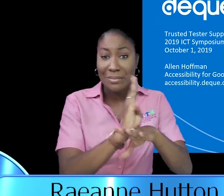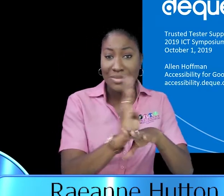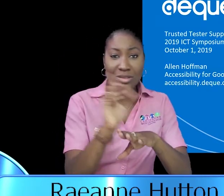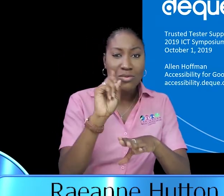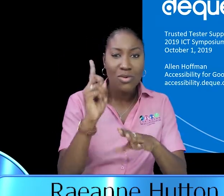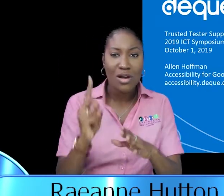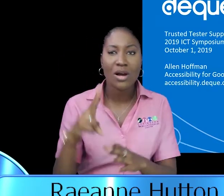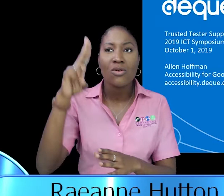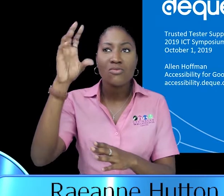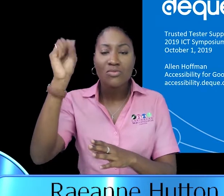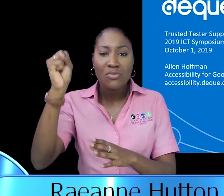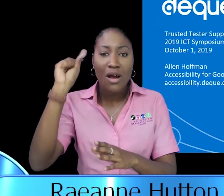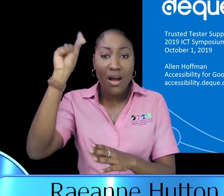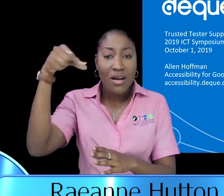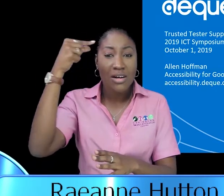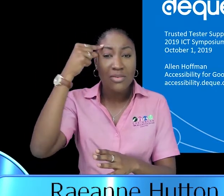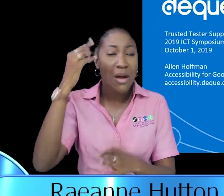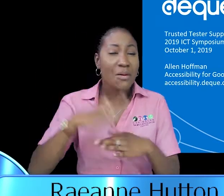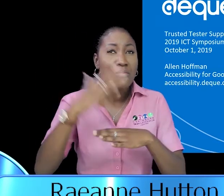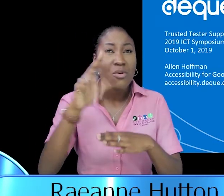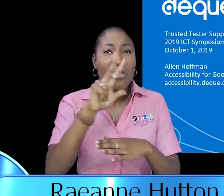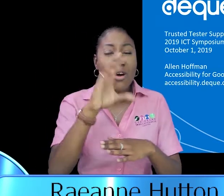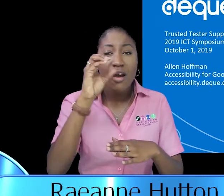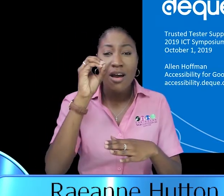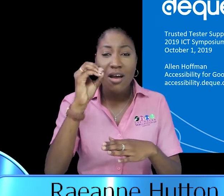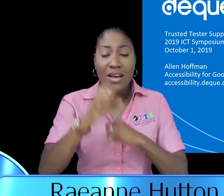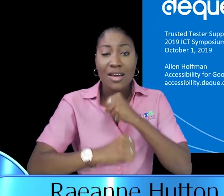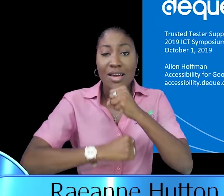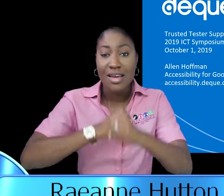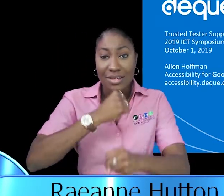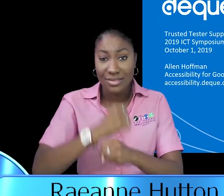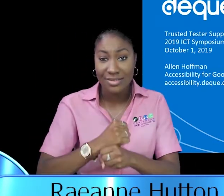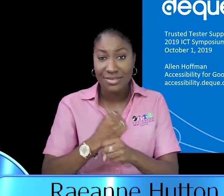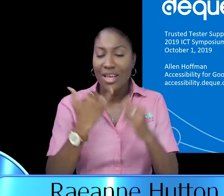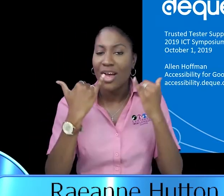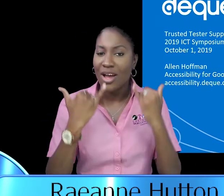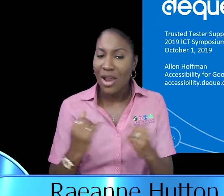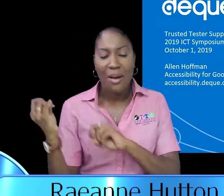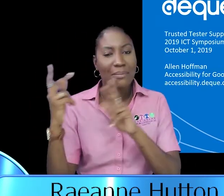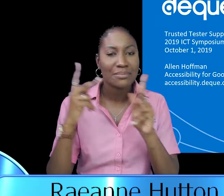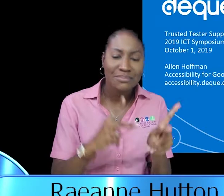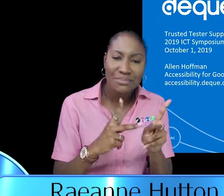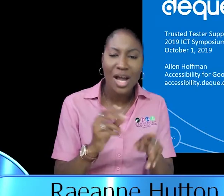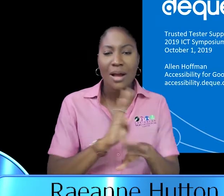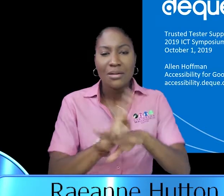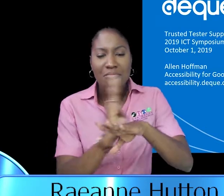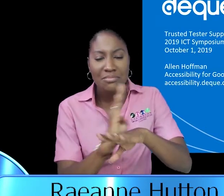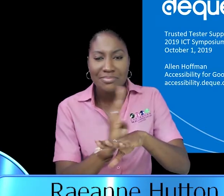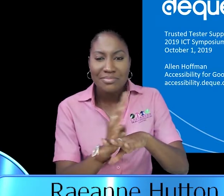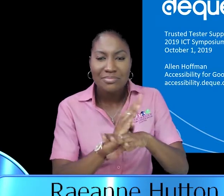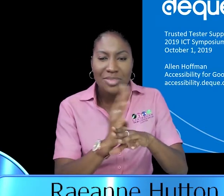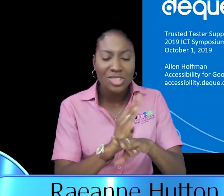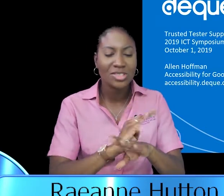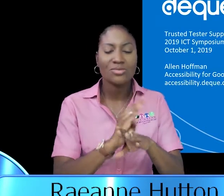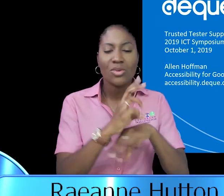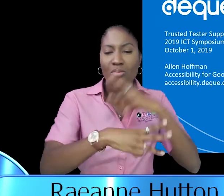a United States federal government employee for almost 30 years. And now I'm back in the commercial world with Deque